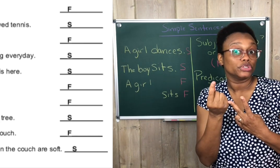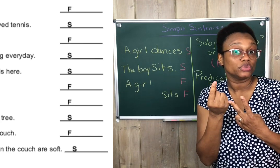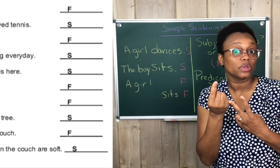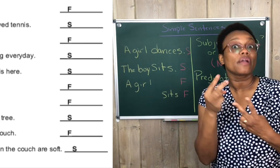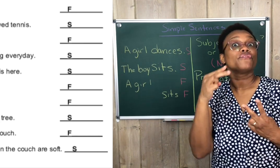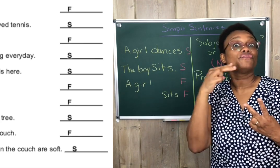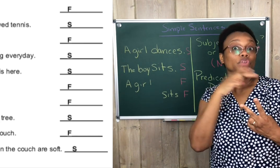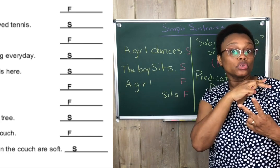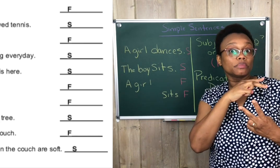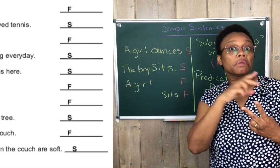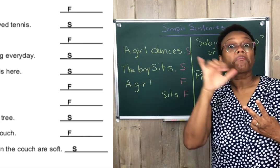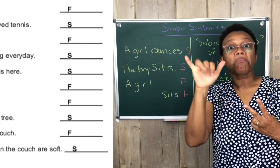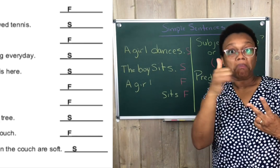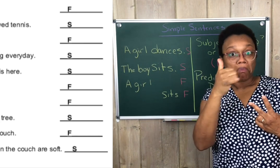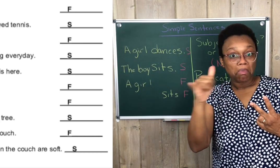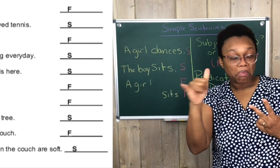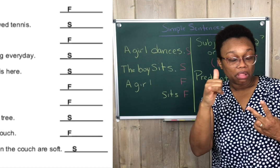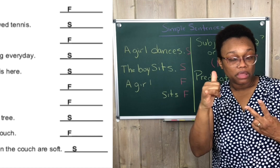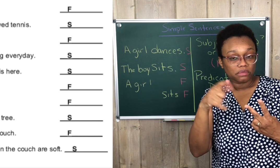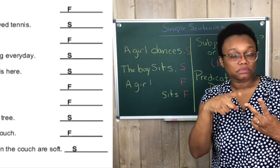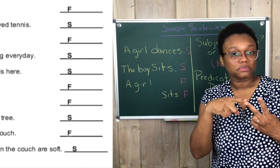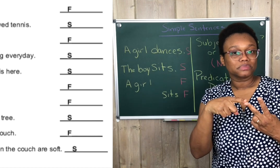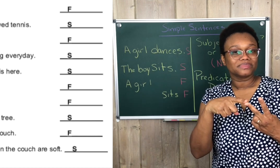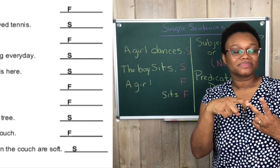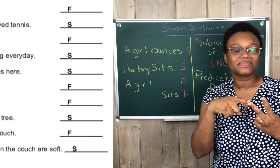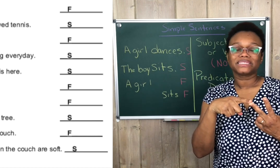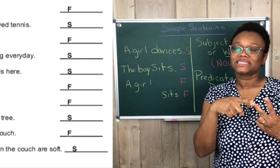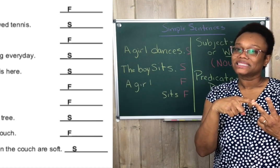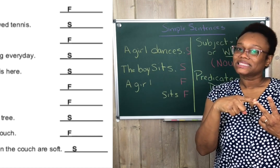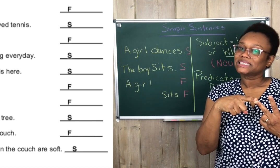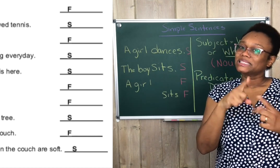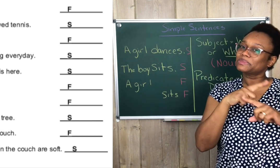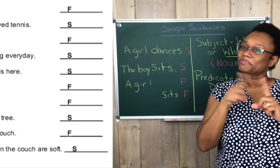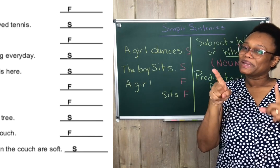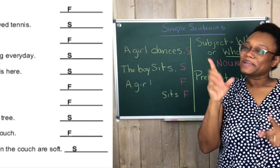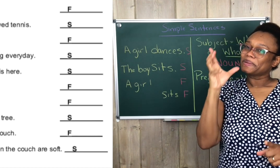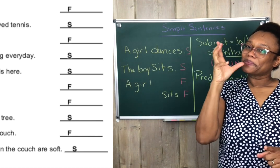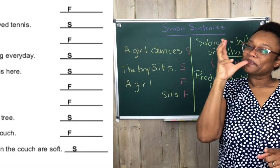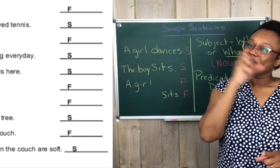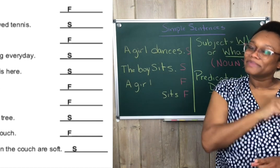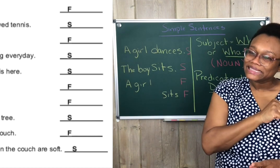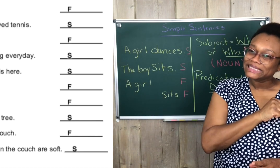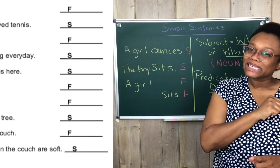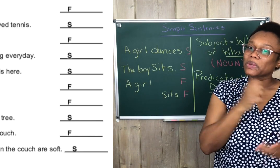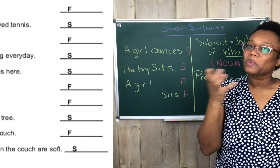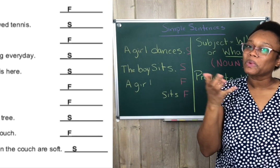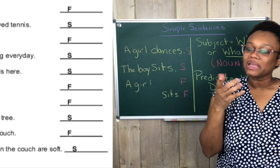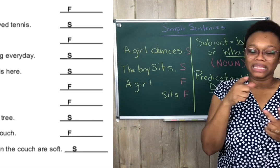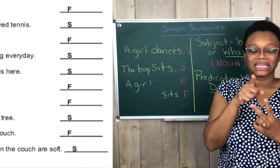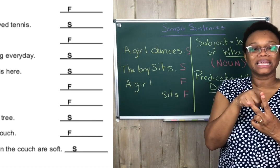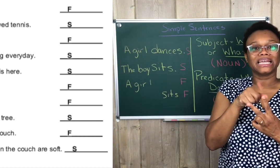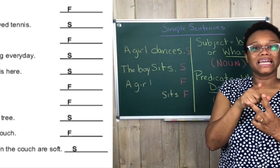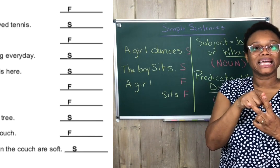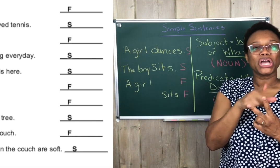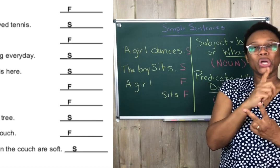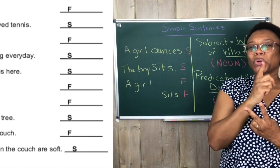predicate, the what do, the verb you're playing. But it's missing